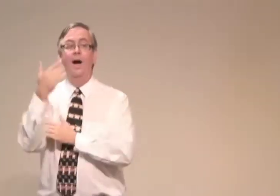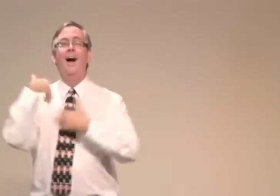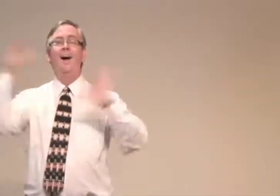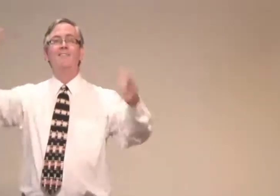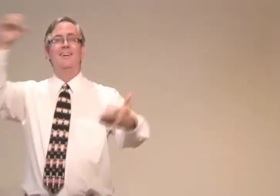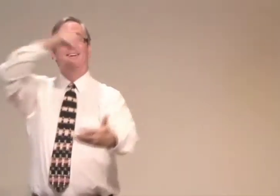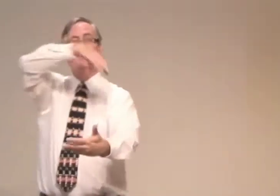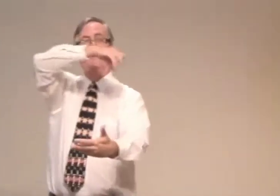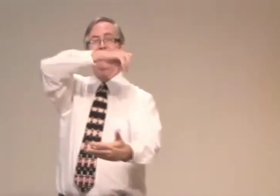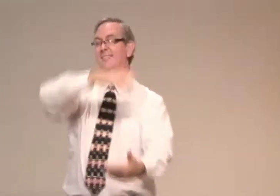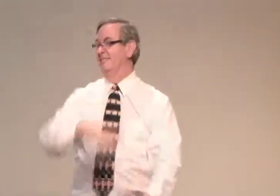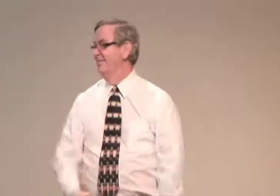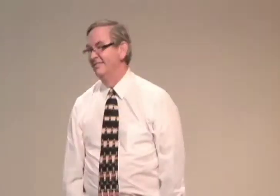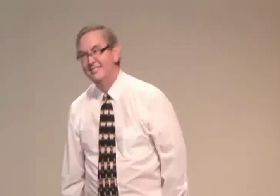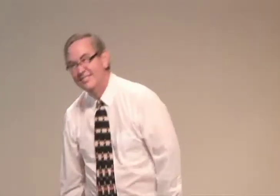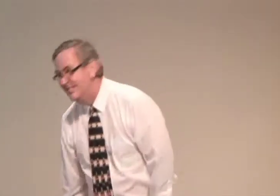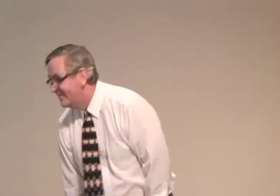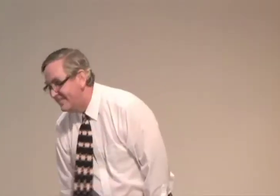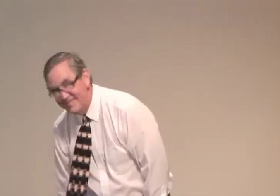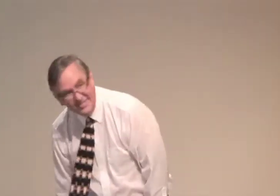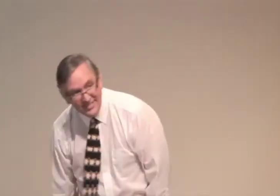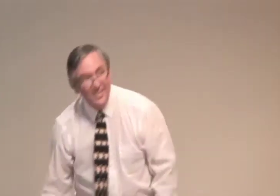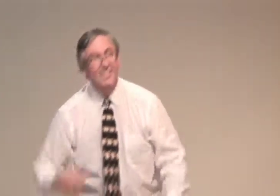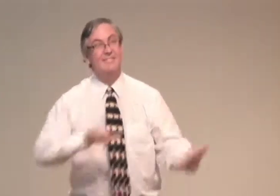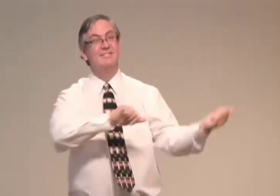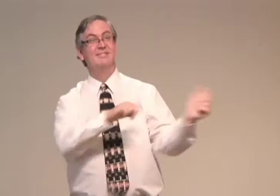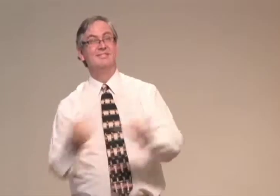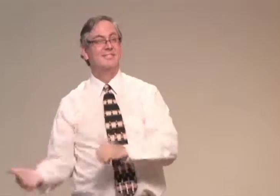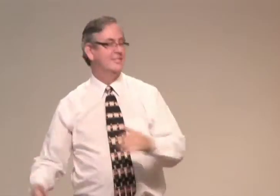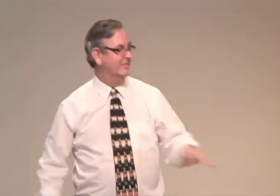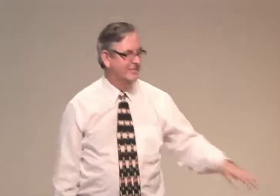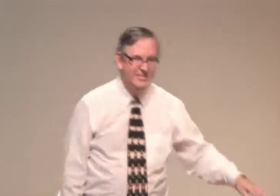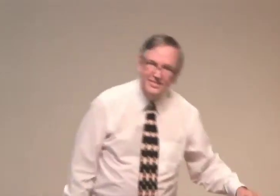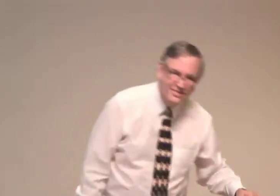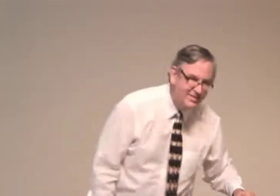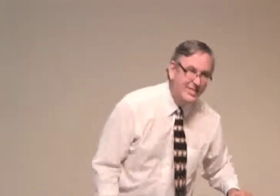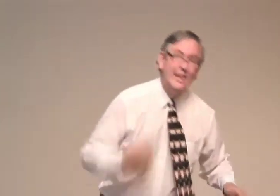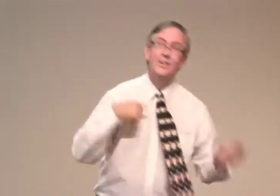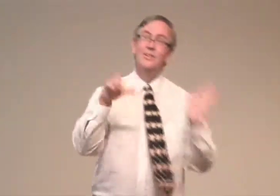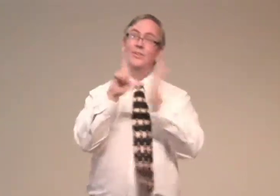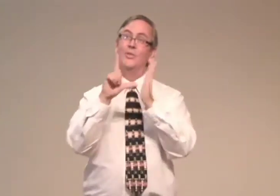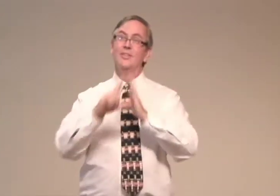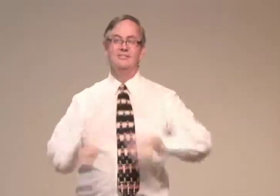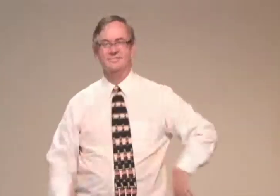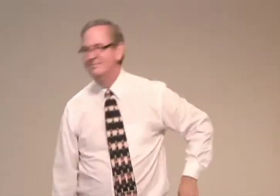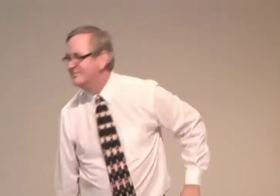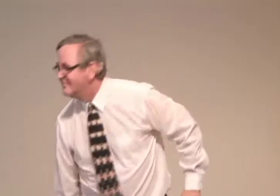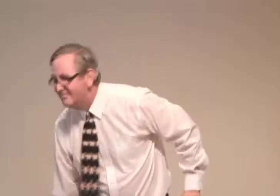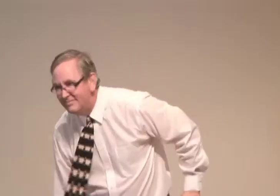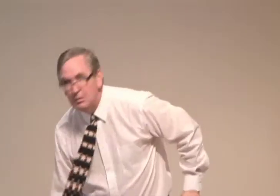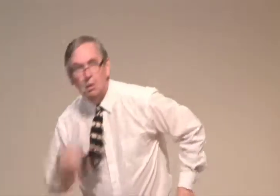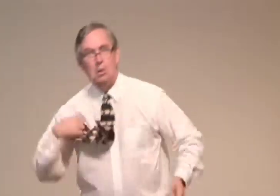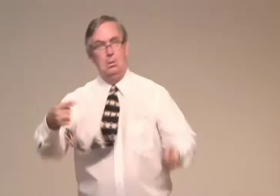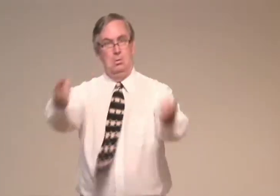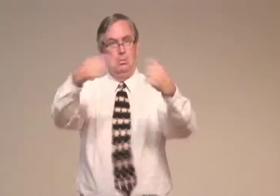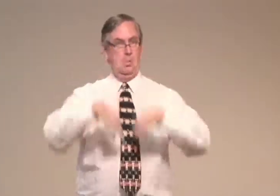if this morning you've been sprinkled that will get you to heaven if you've been baptized that will get you to heaven if you're Luther